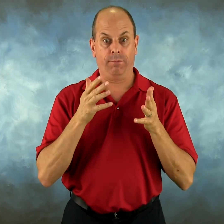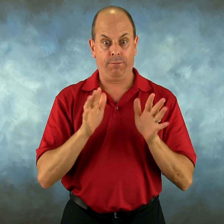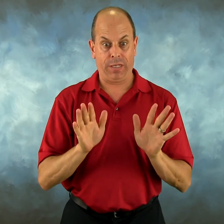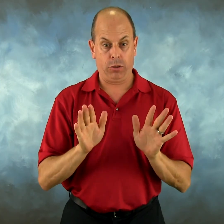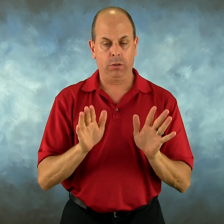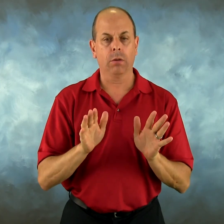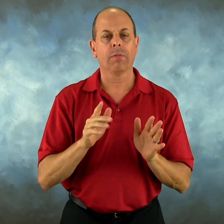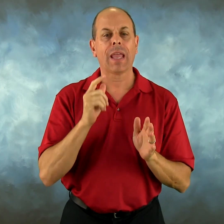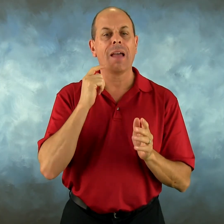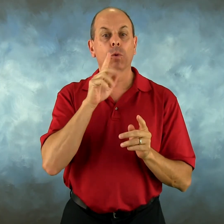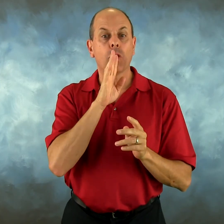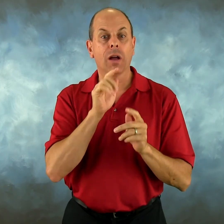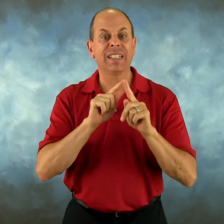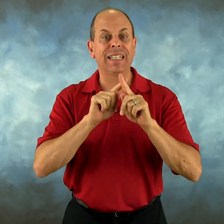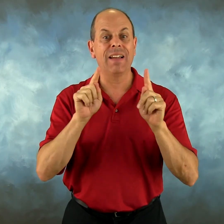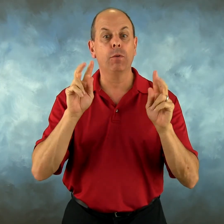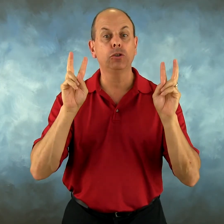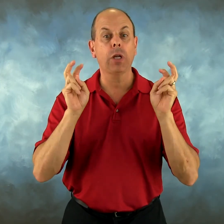pace clearly. Do you need to go to the bathroom?